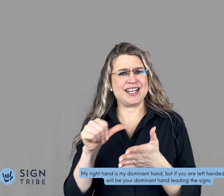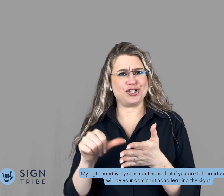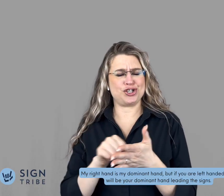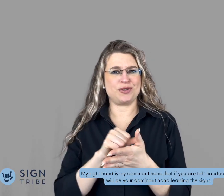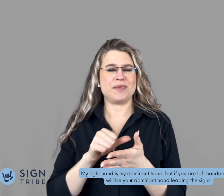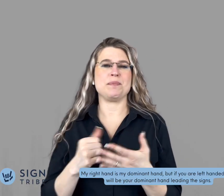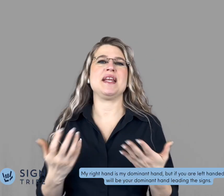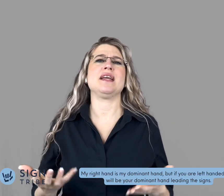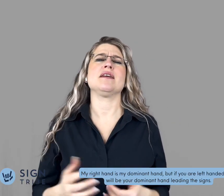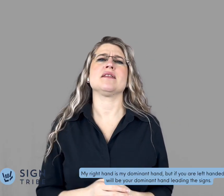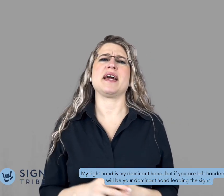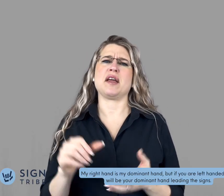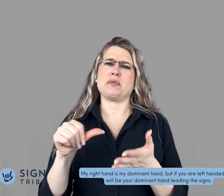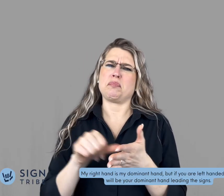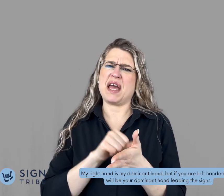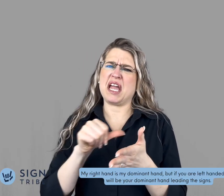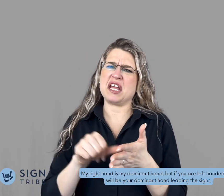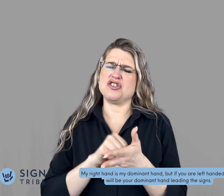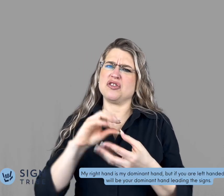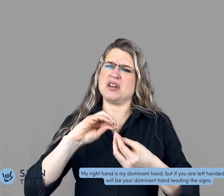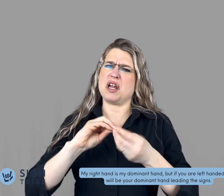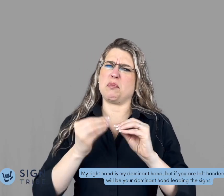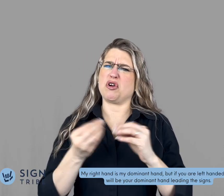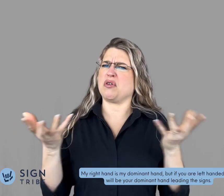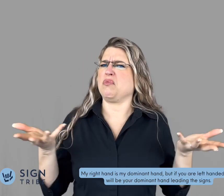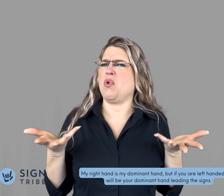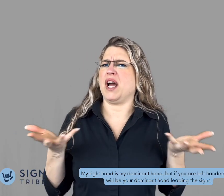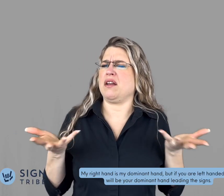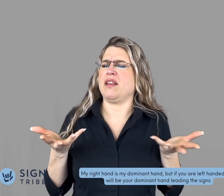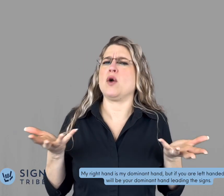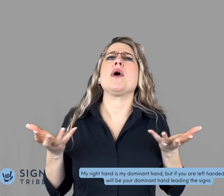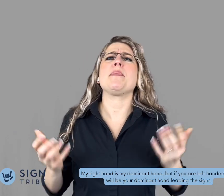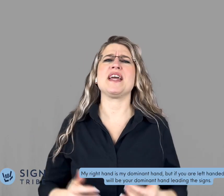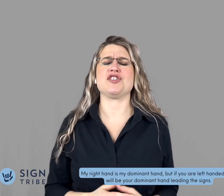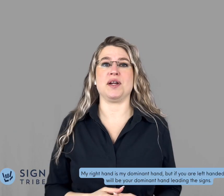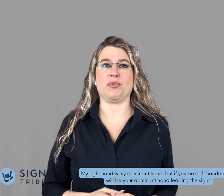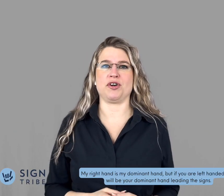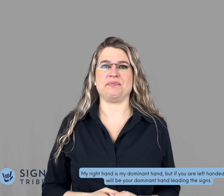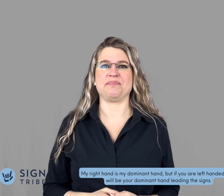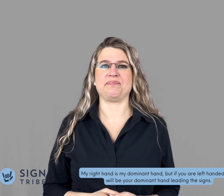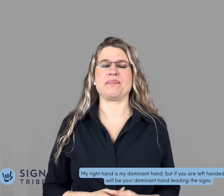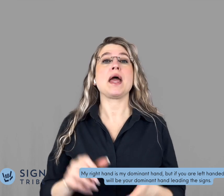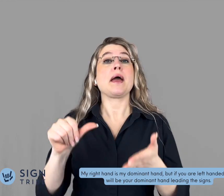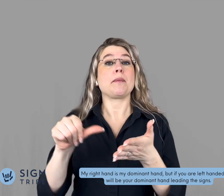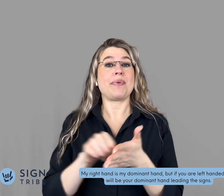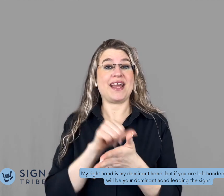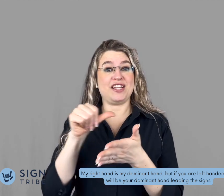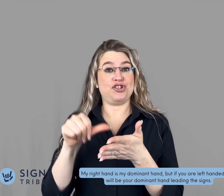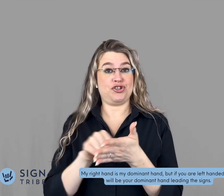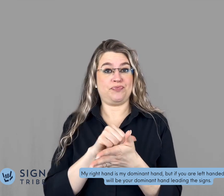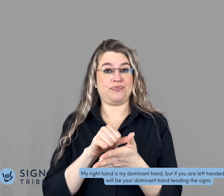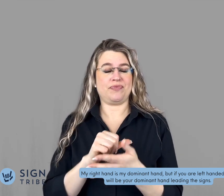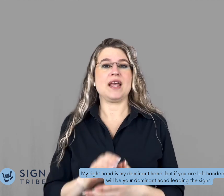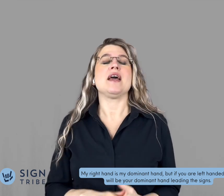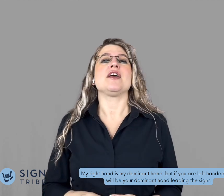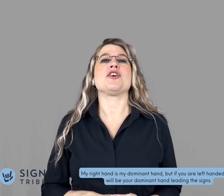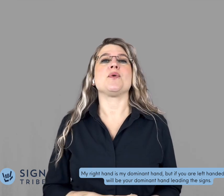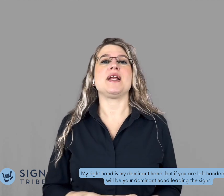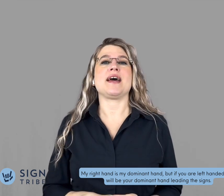Page, meaning like page number what? Like what page number? Page. You're going to have